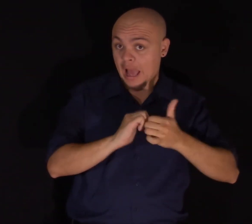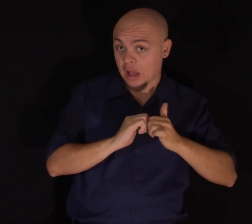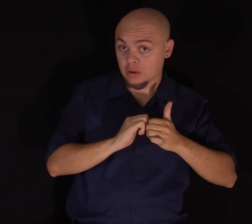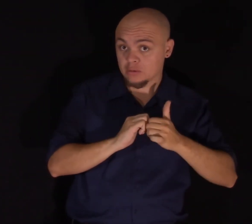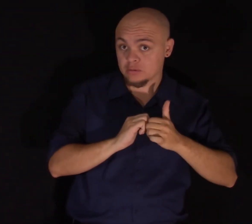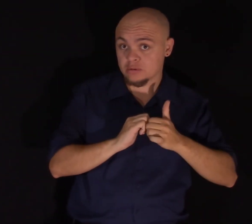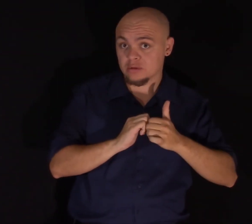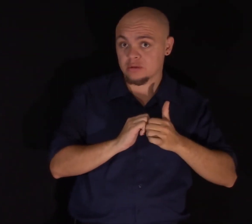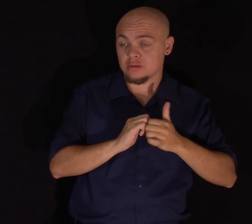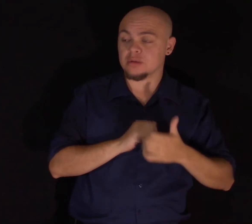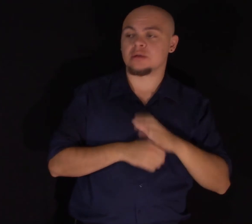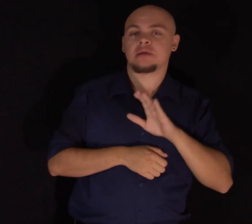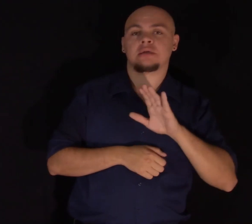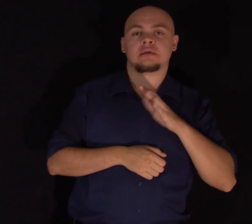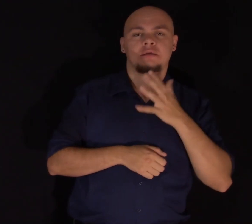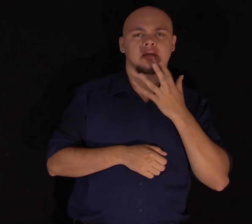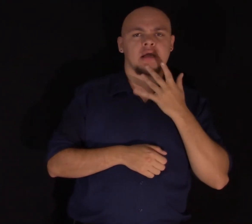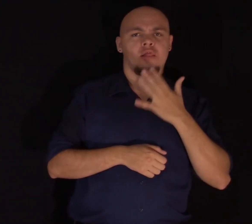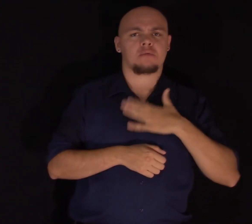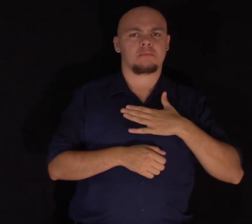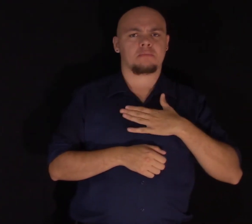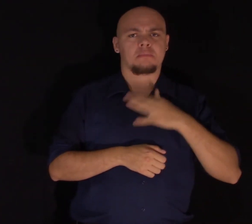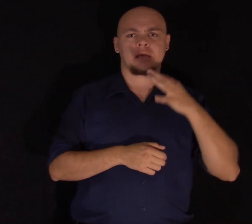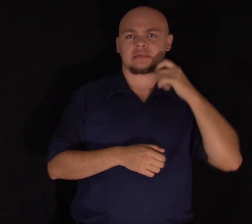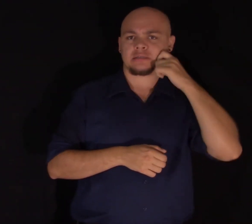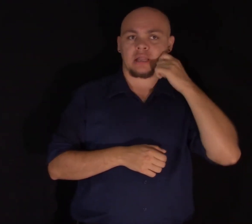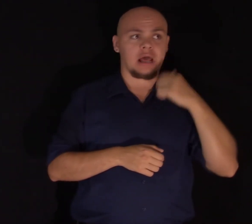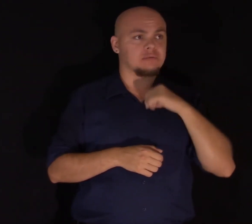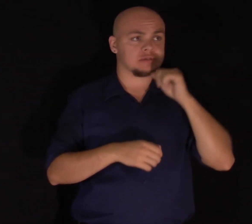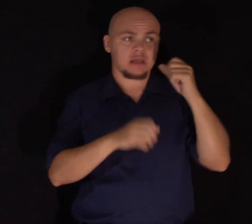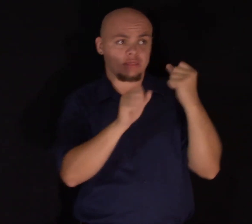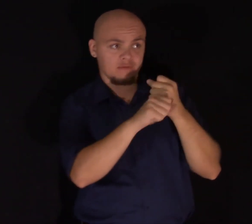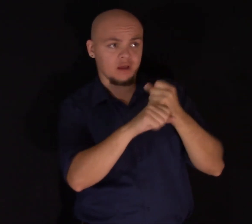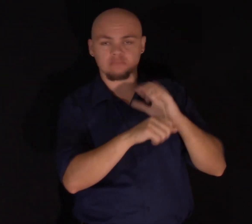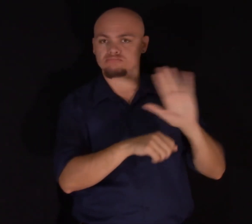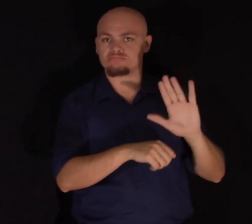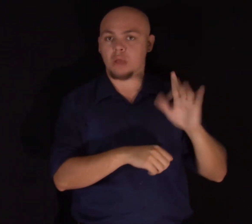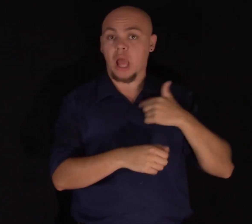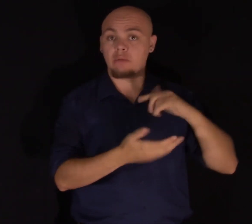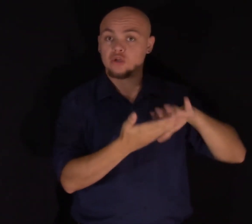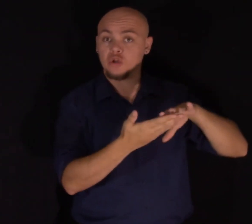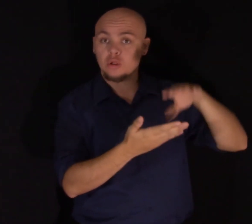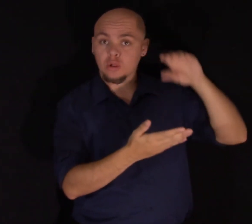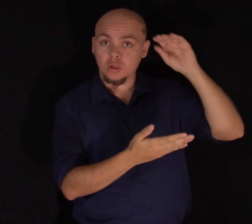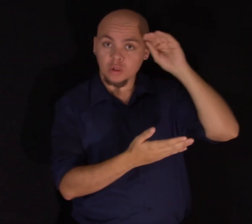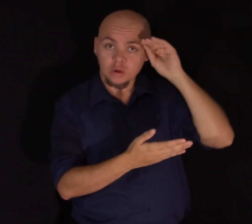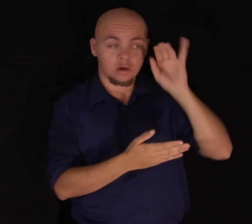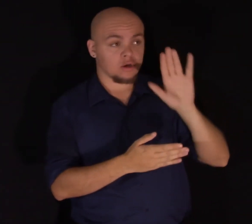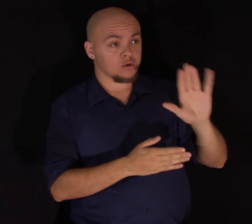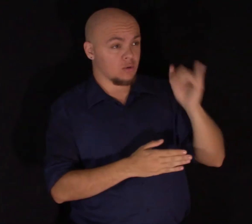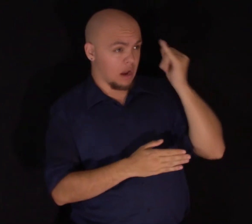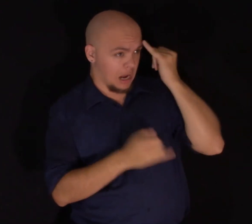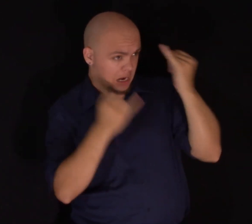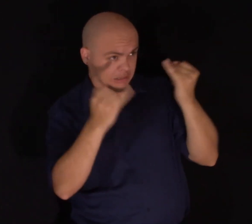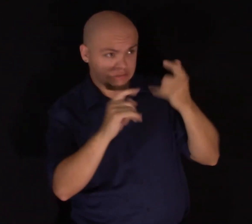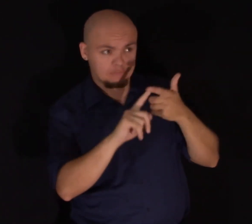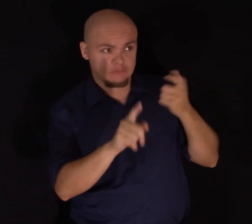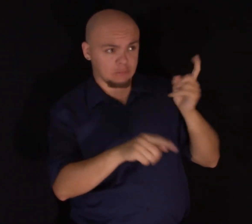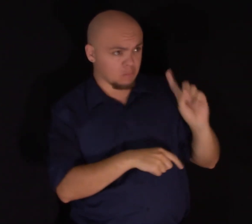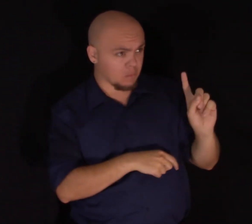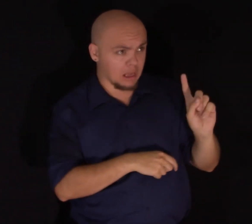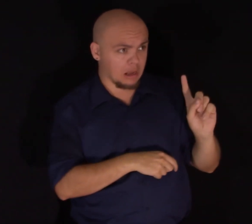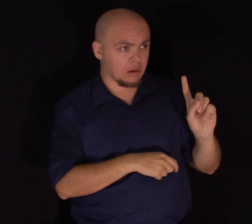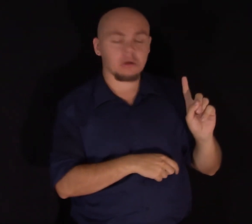by the color of my skin. I wasn't there to fight him, I was there to learn from him. Where does this ideology come from? Because once